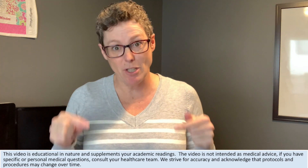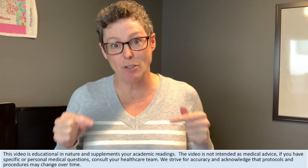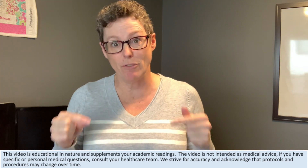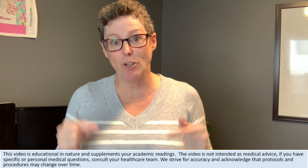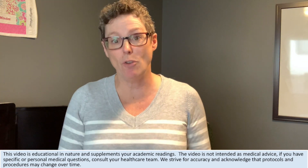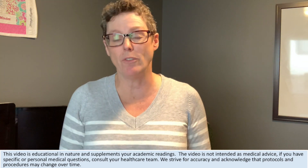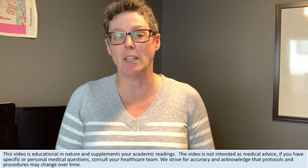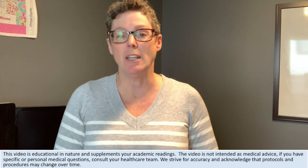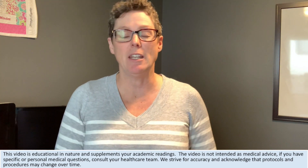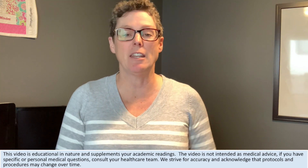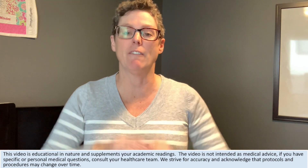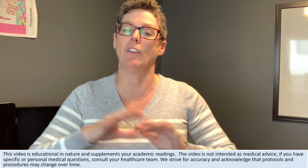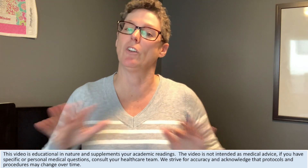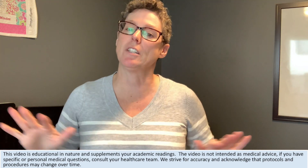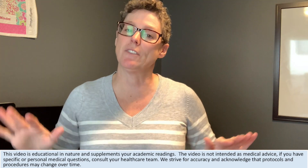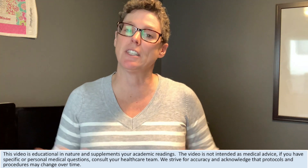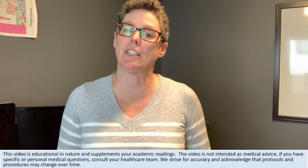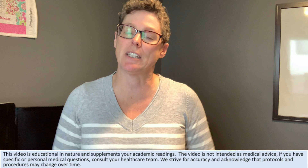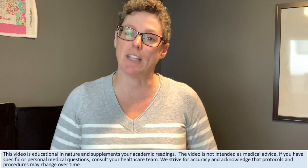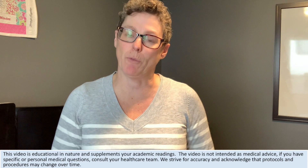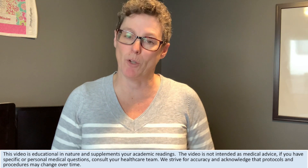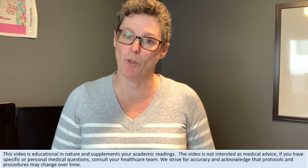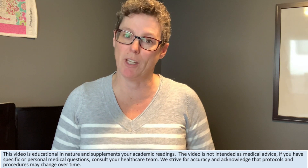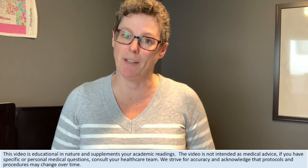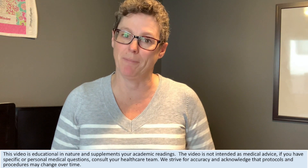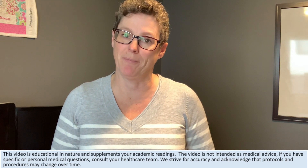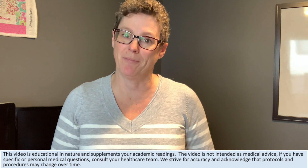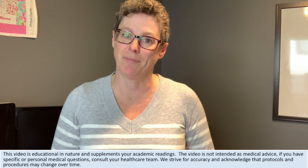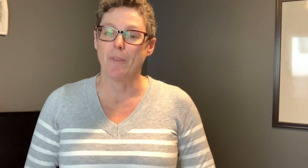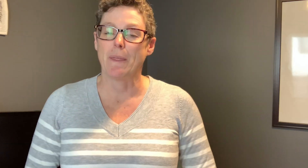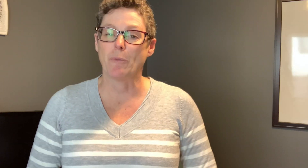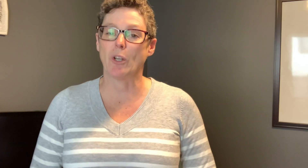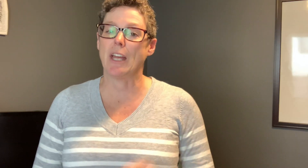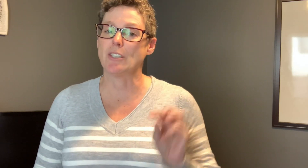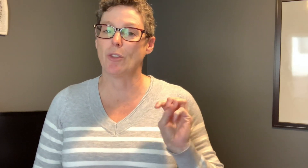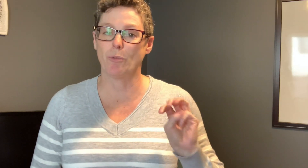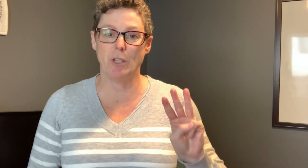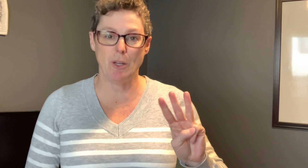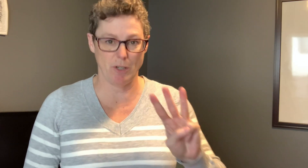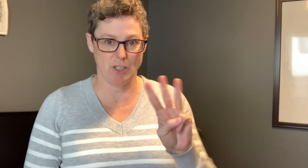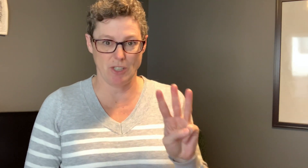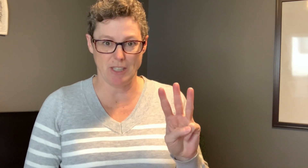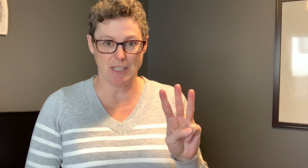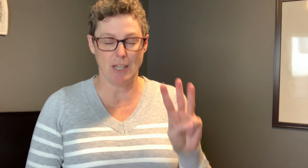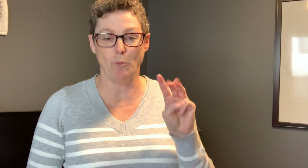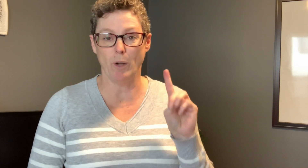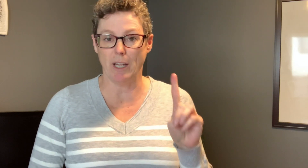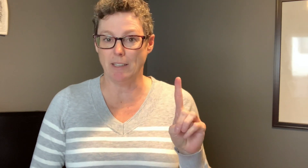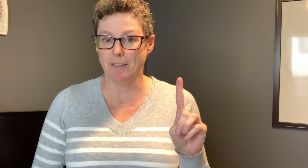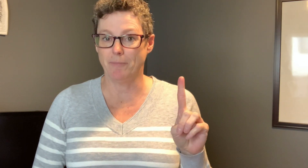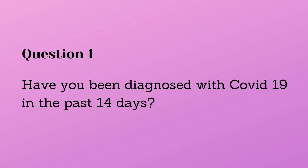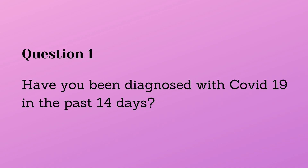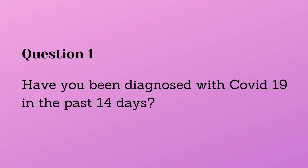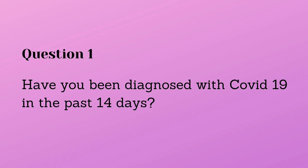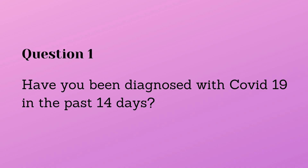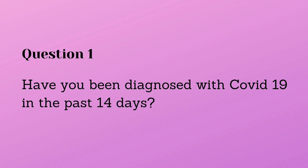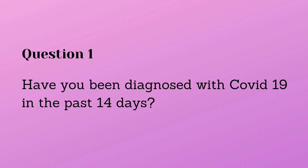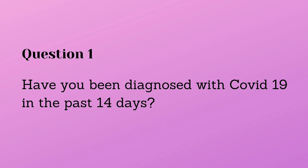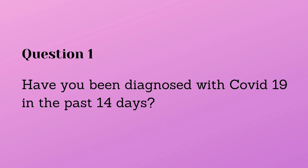for COVID in the various facilities that we are working. We're going to ask 3 questions today. 1, have you